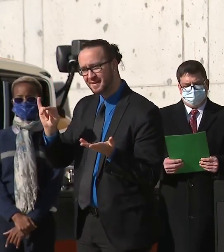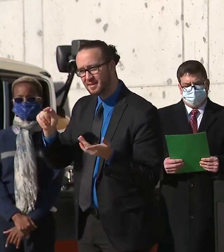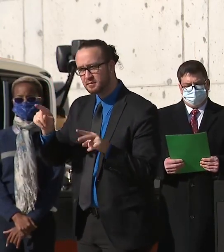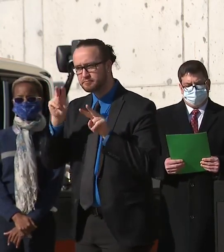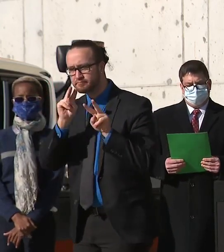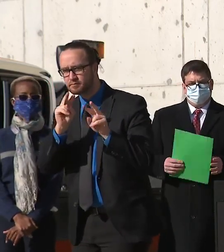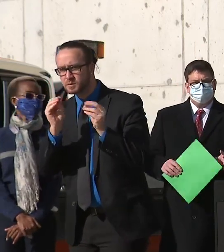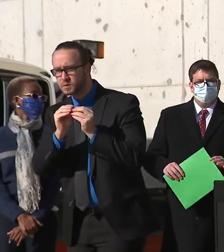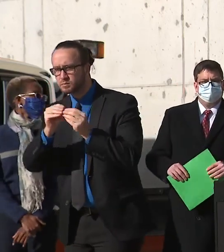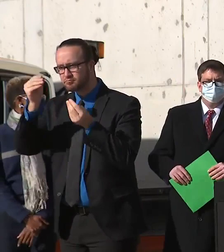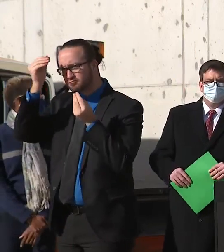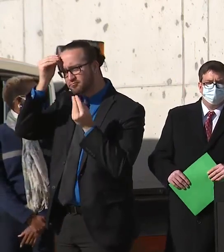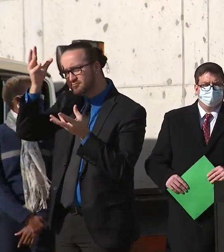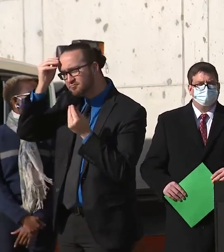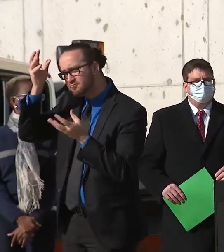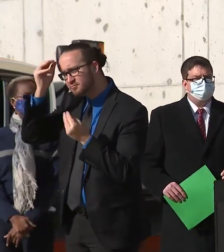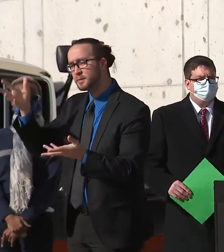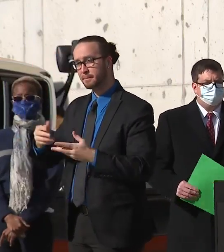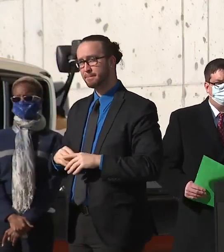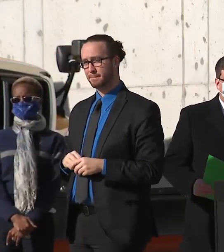of DPW, Matt Garbark.